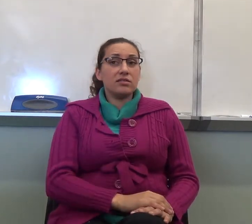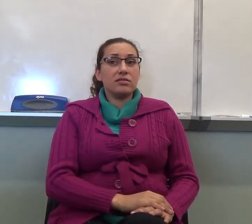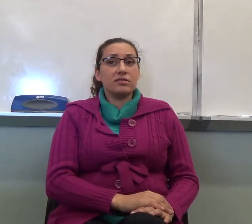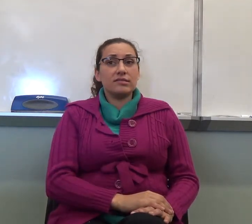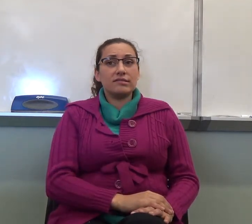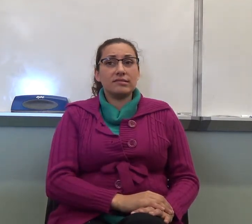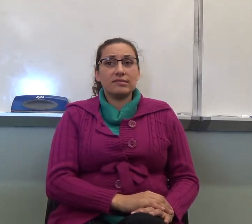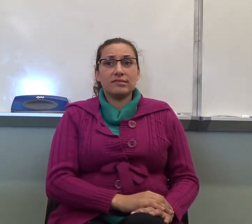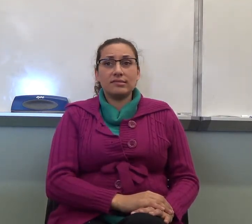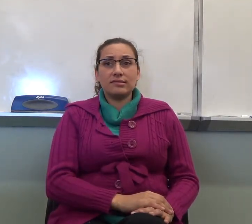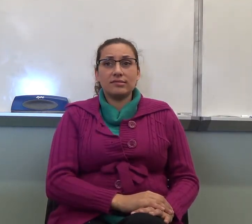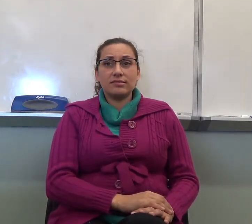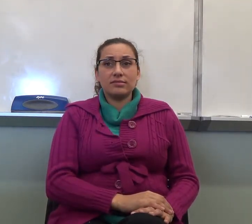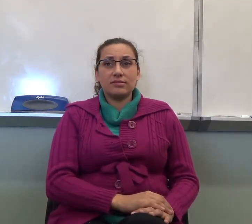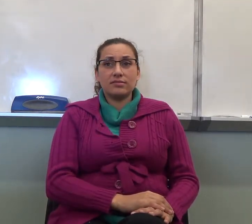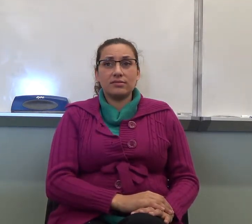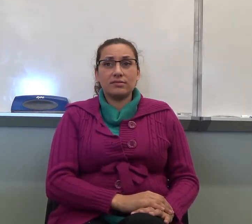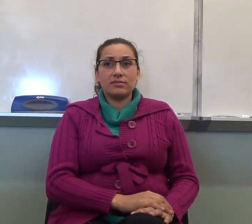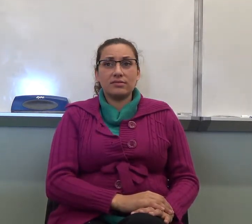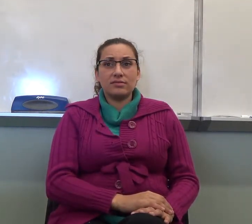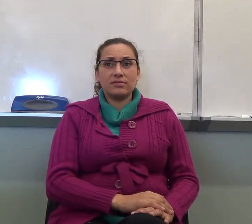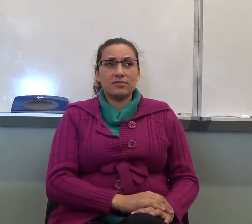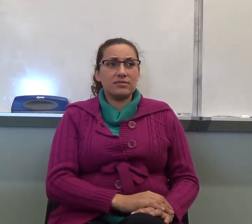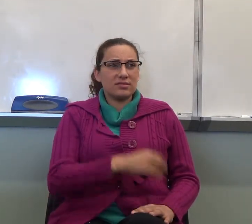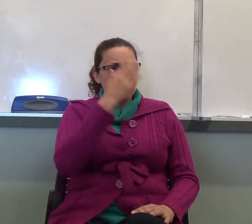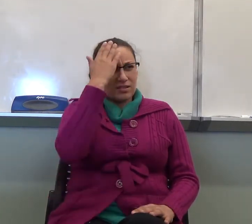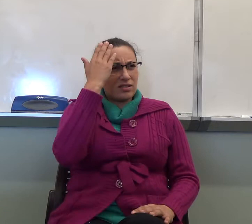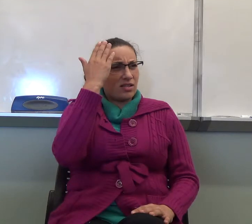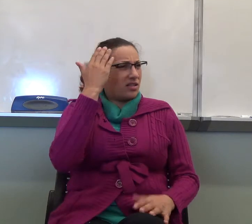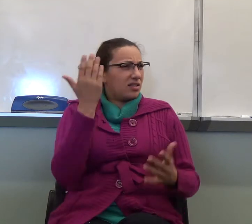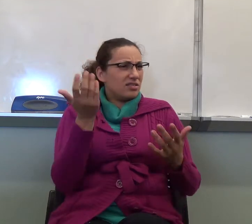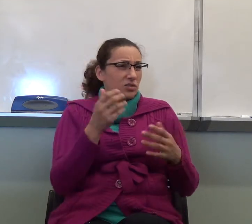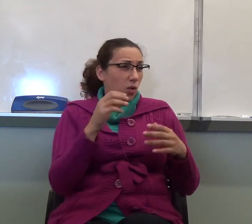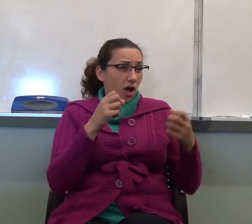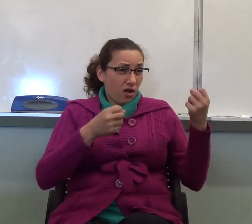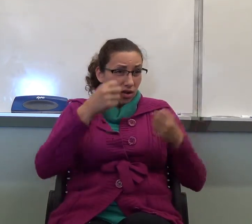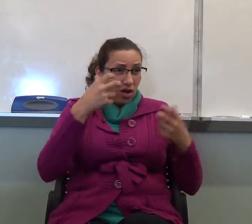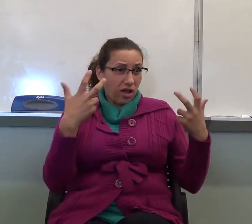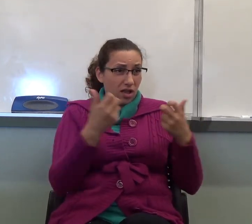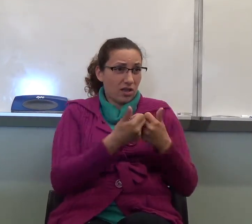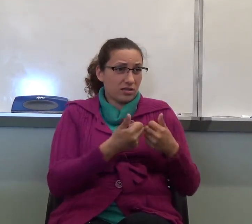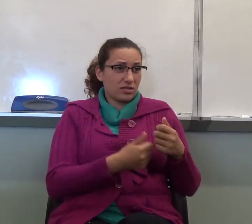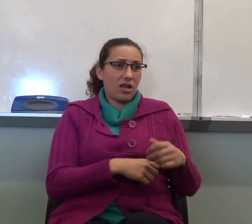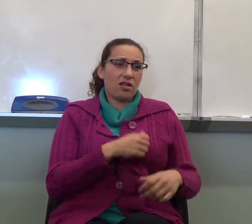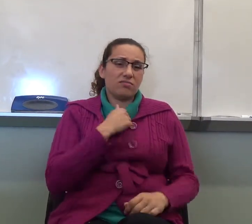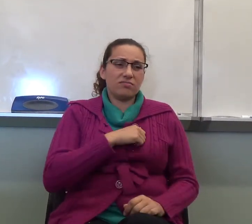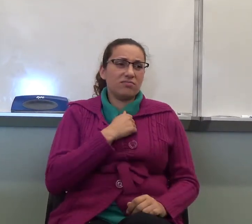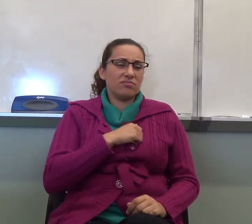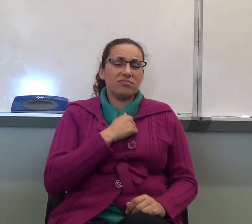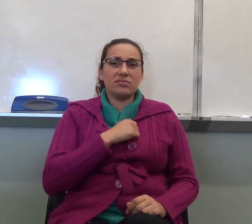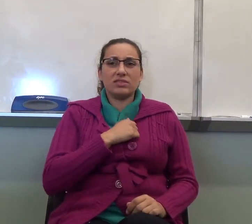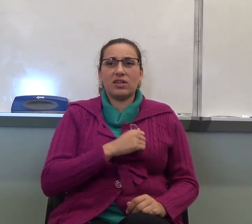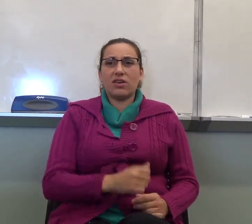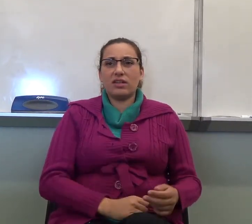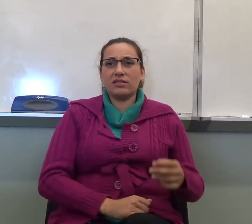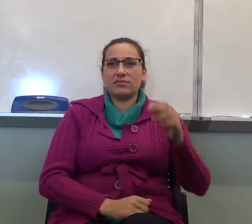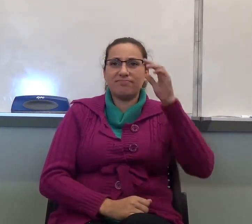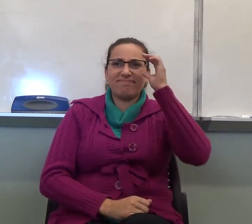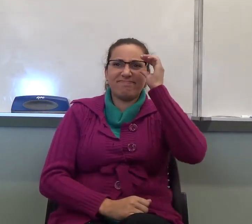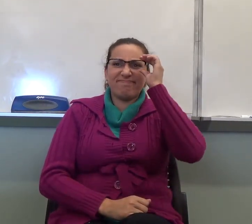matter of fact, between 0 and 1, you have an infinite number of fractions. Yeah, I mean, you know, that's supposed to stop your mind